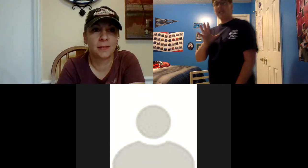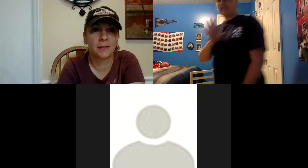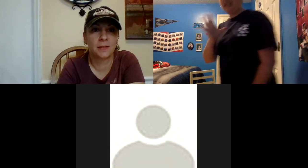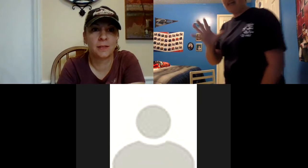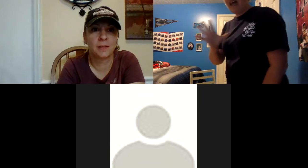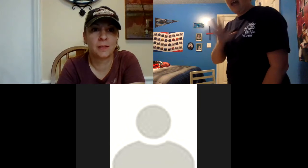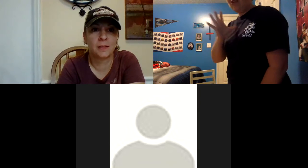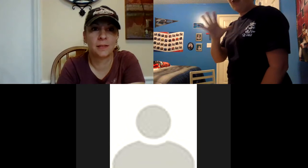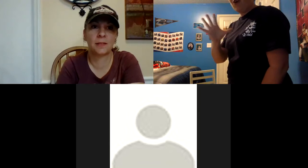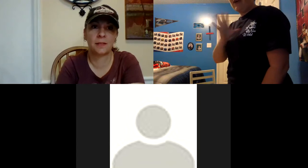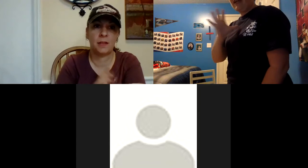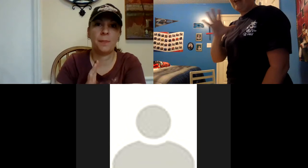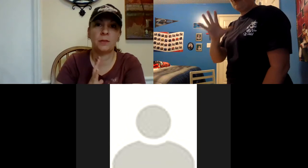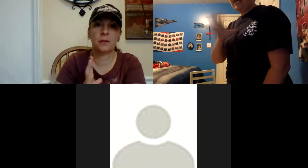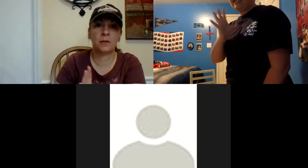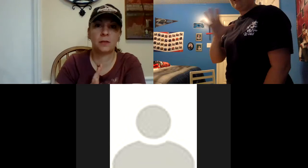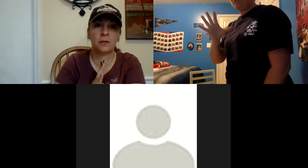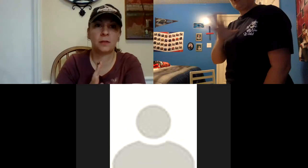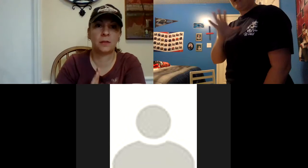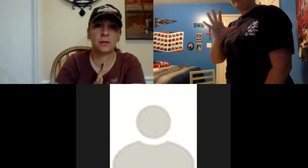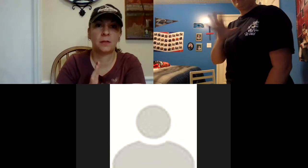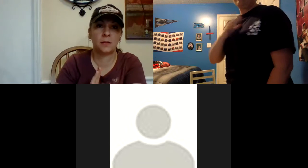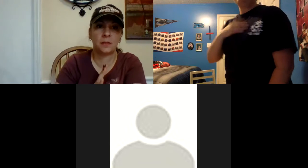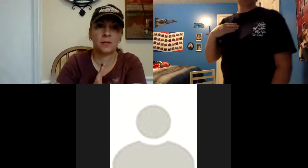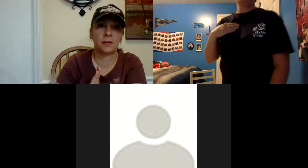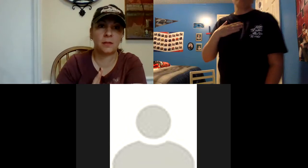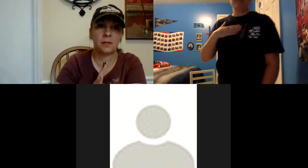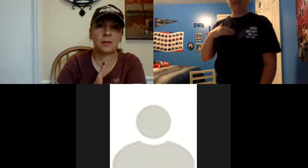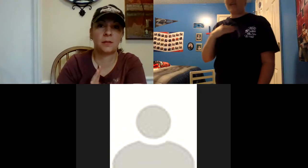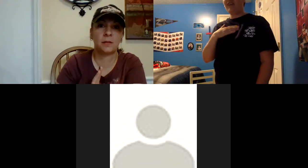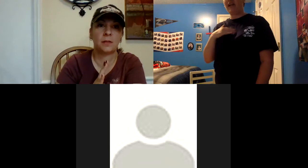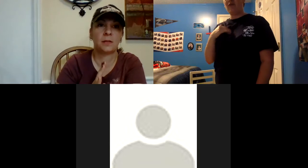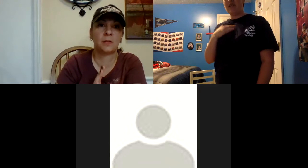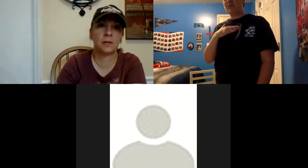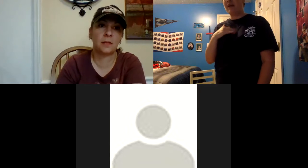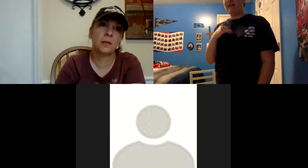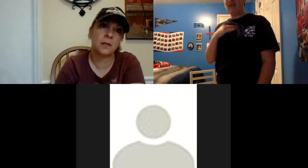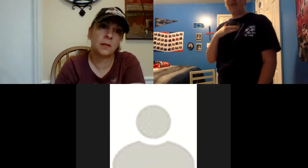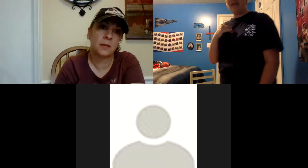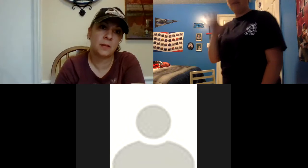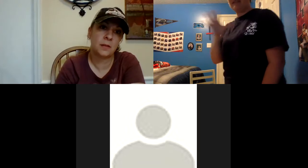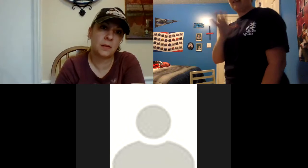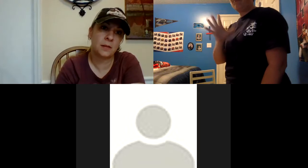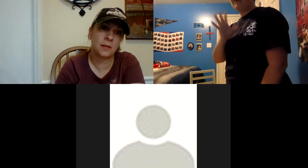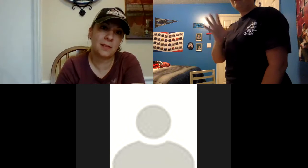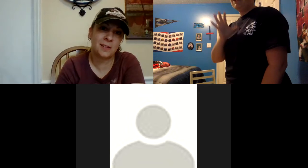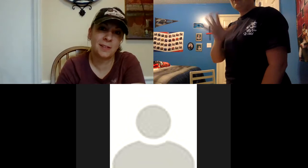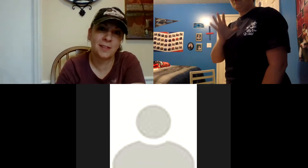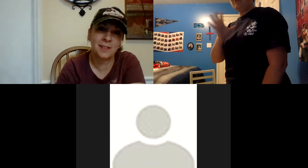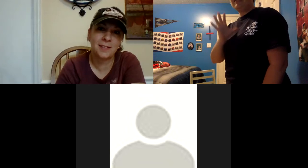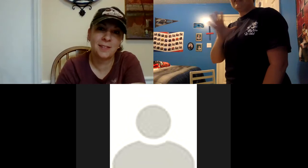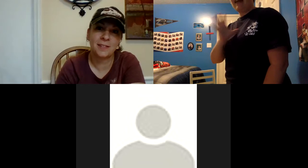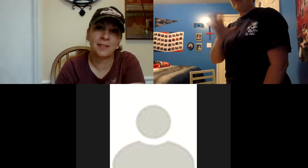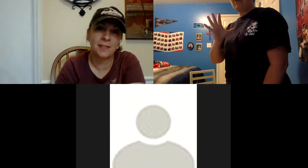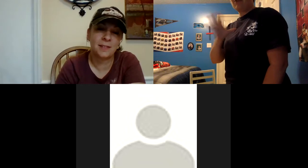You're taking and you're going and you're hitting your chest and don't feel like, I feel like I got a red spot there from hitting myself, but